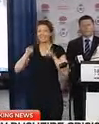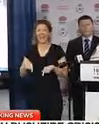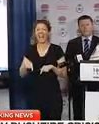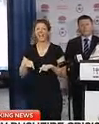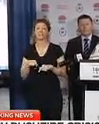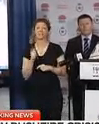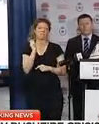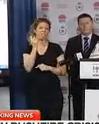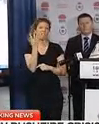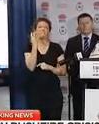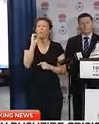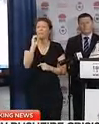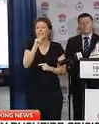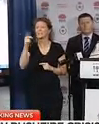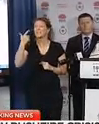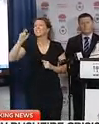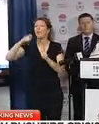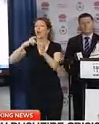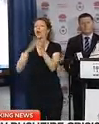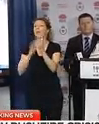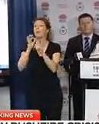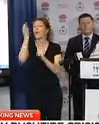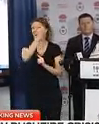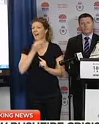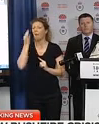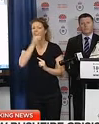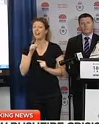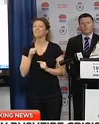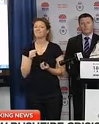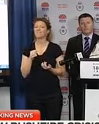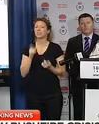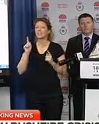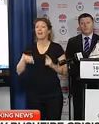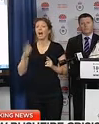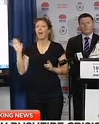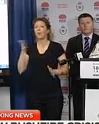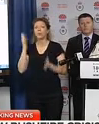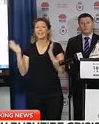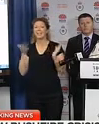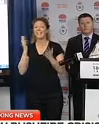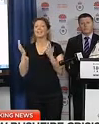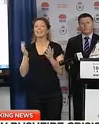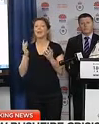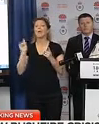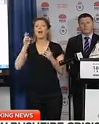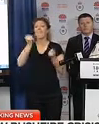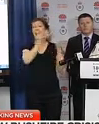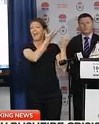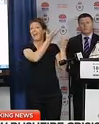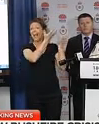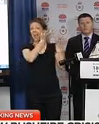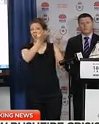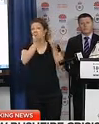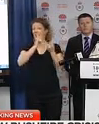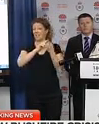to 40 to 70 kilometres an hour, and the indications are that the inversion or the cloud that is still